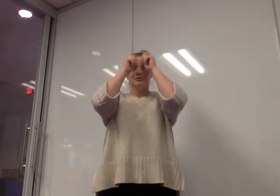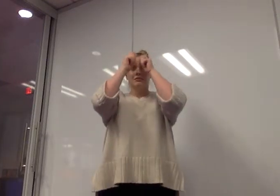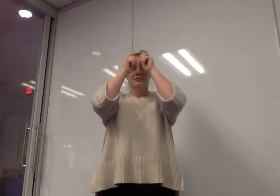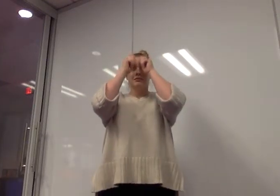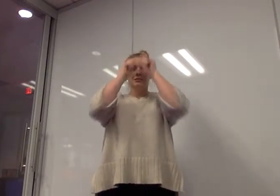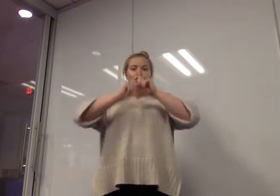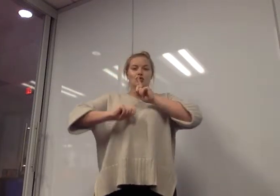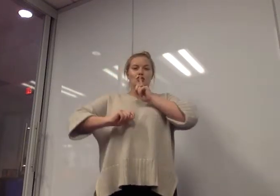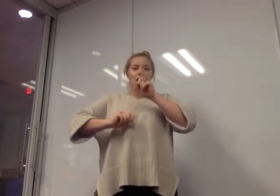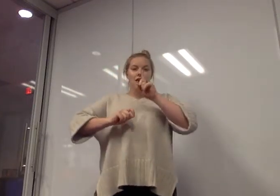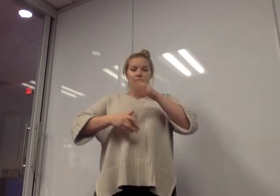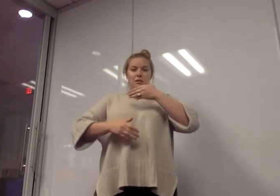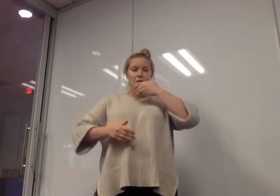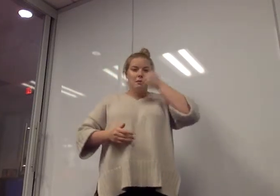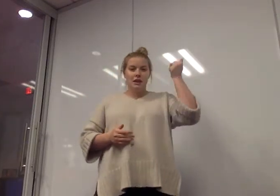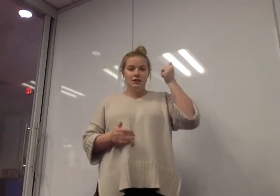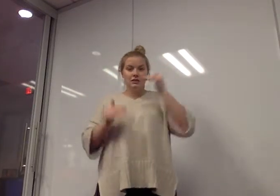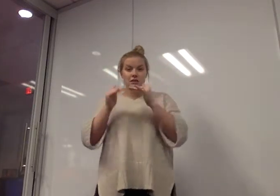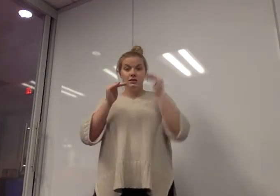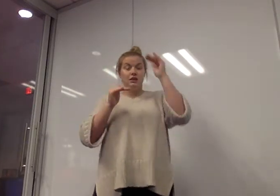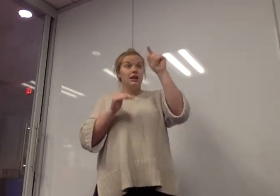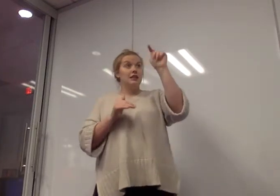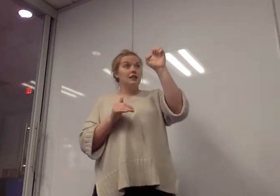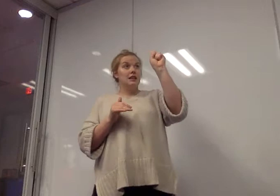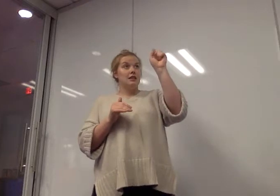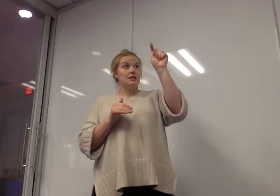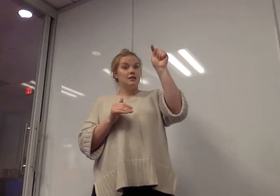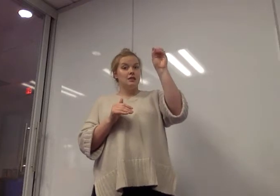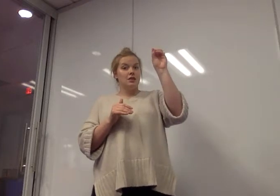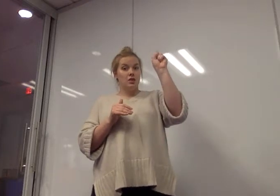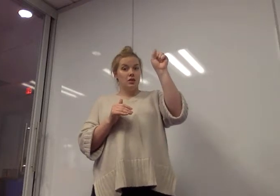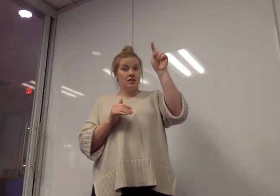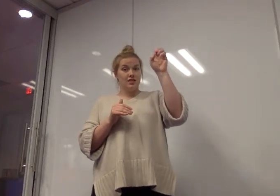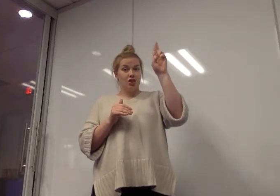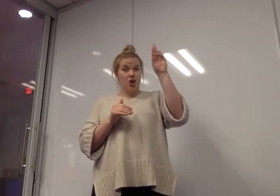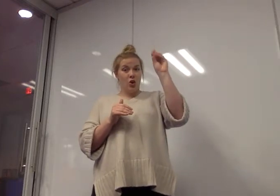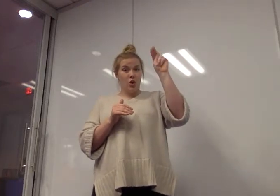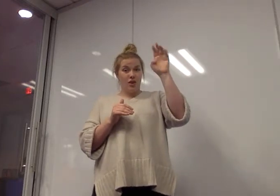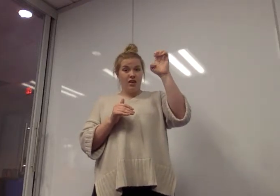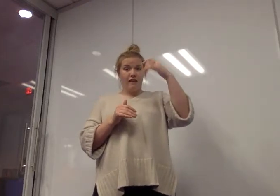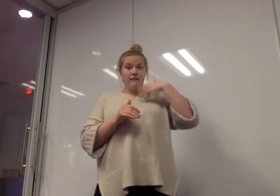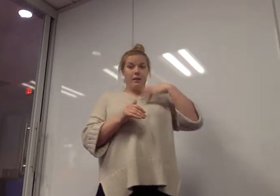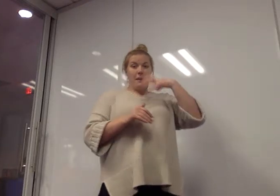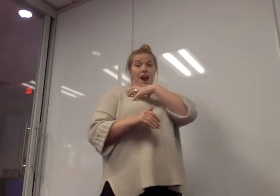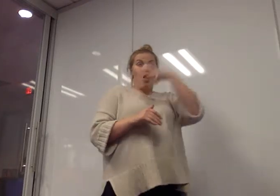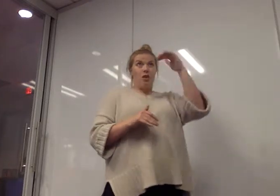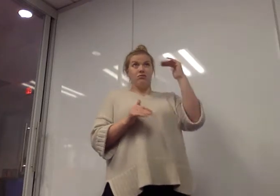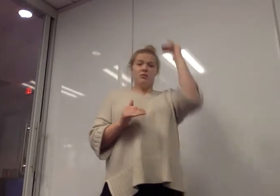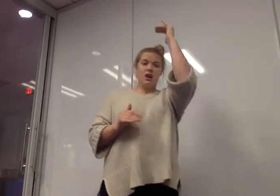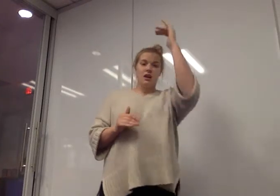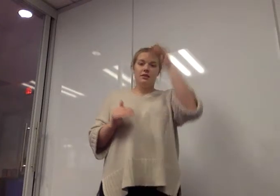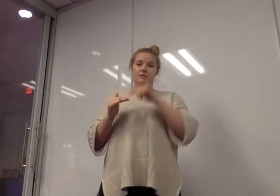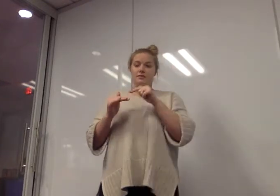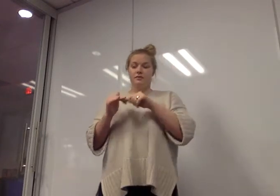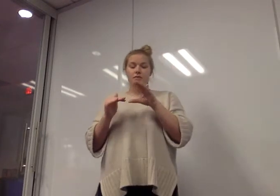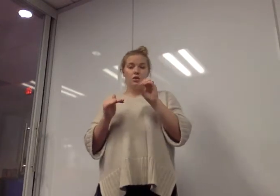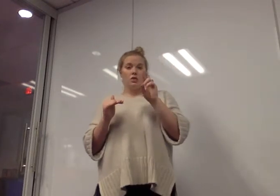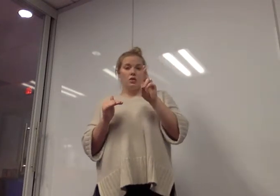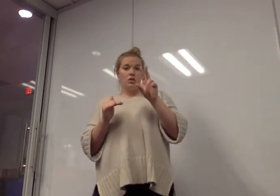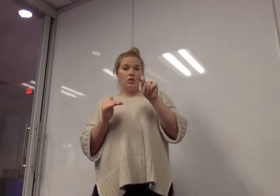situation. Get your testosterone up. Get your cortisol down. Don't leave that situation feeling like, oh, I didn't show them who I am. Leave that situation feeling